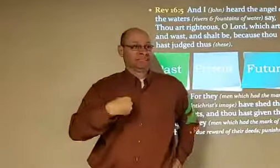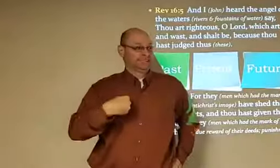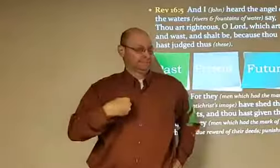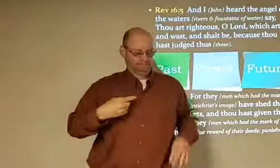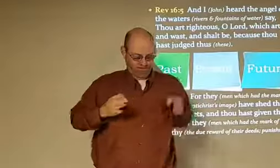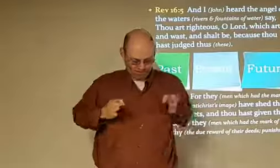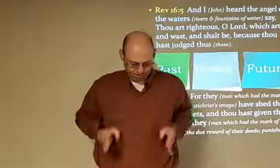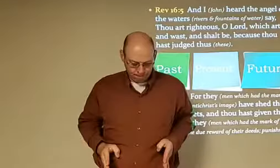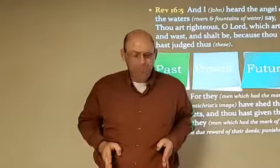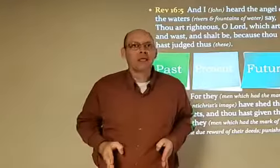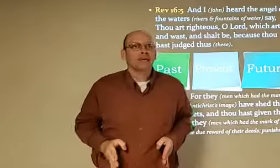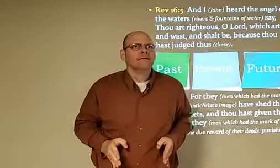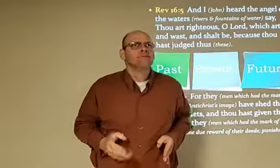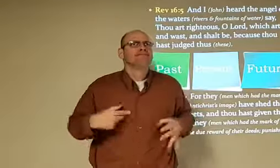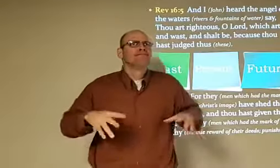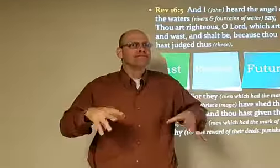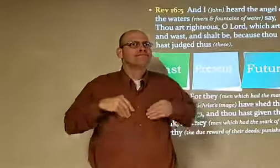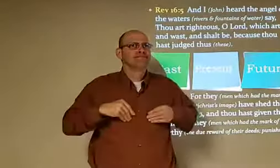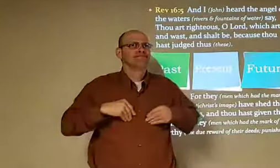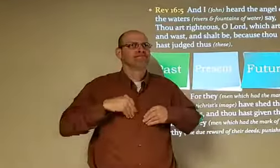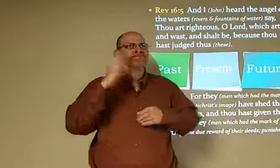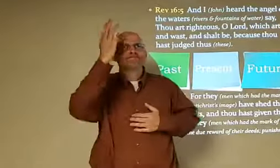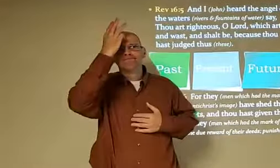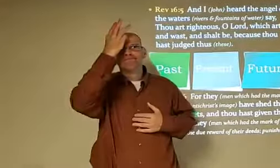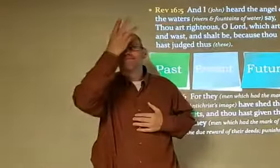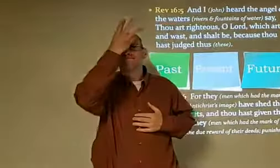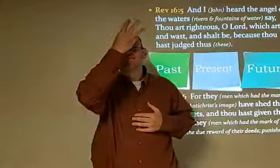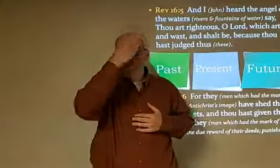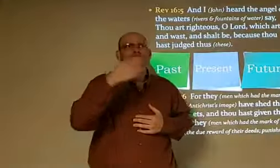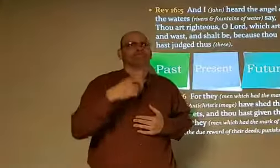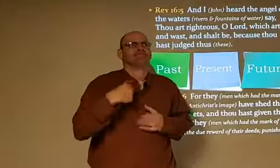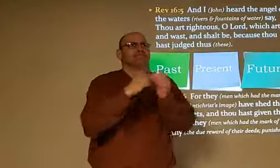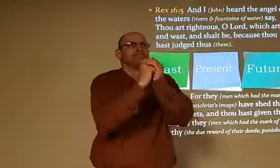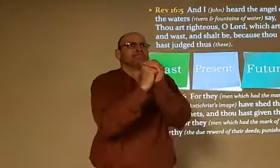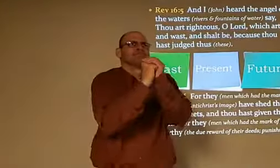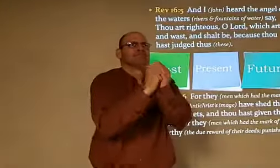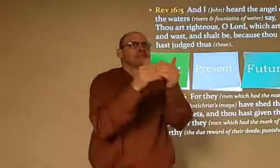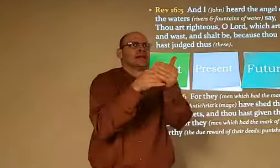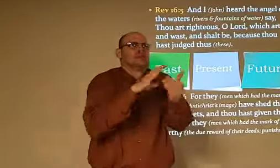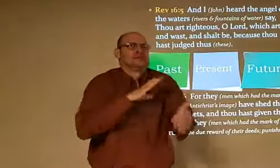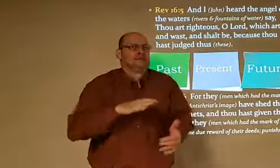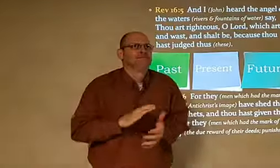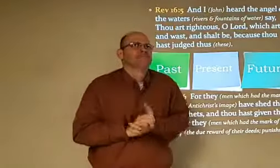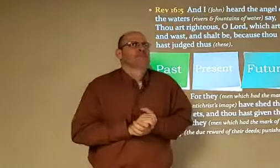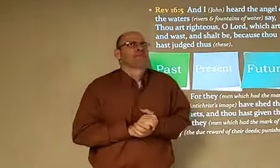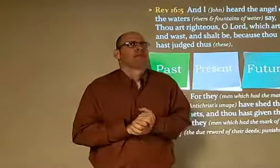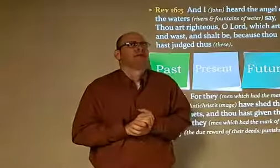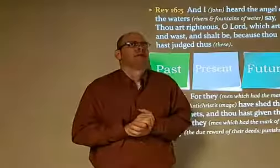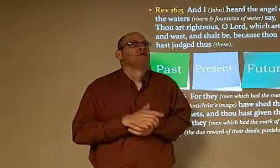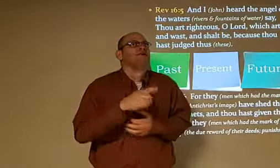example, I'm a person, and I accept, if I would accept the mark of the beast and I would worship the Antichrist, if,